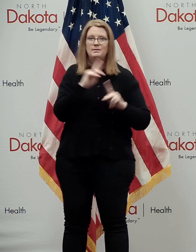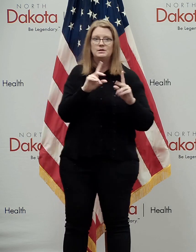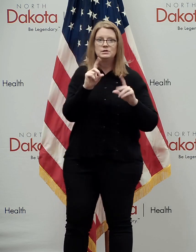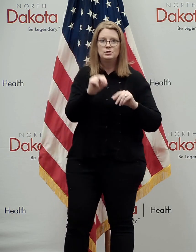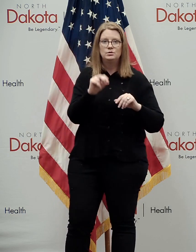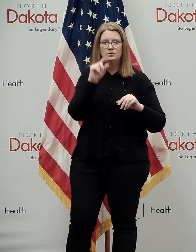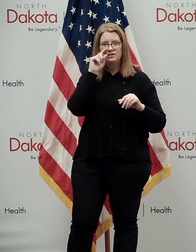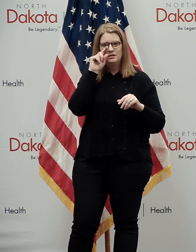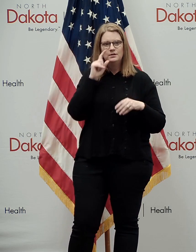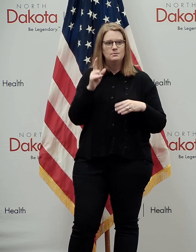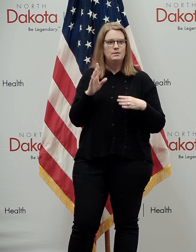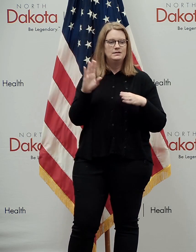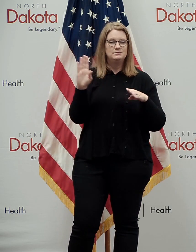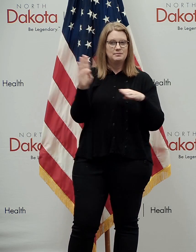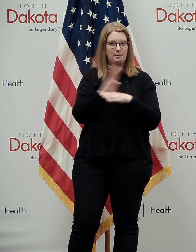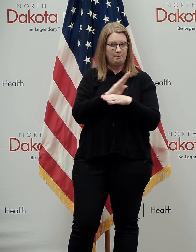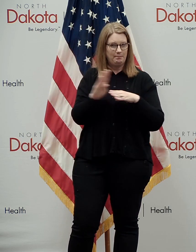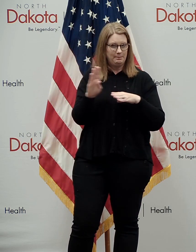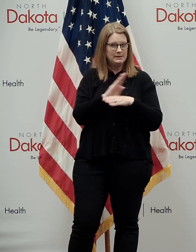owners can make